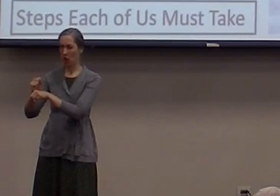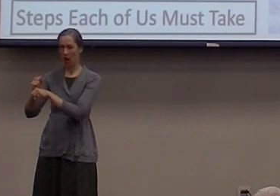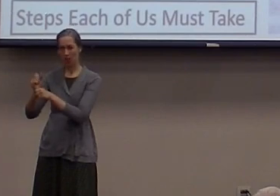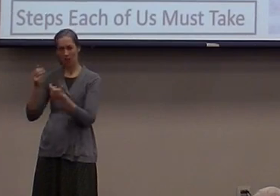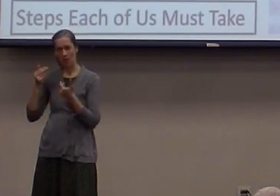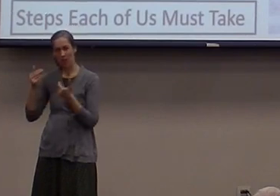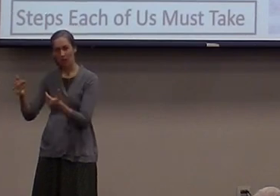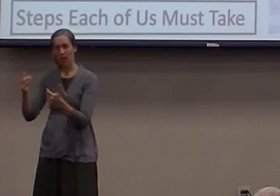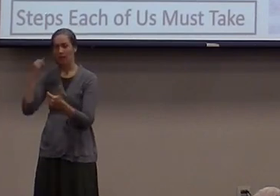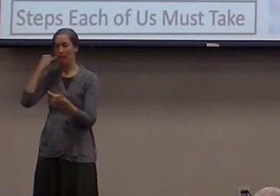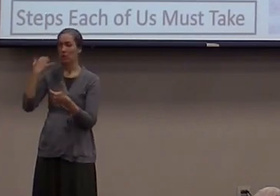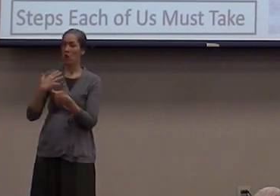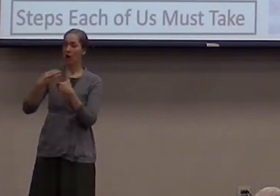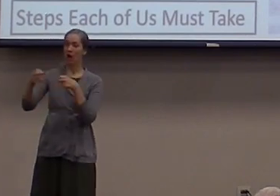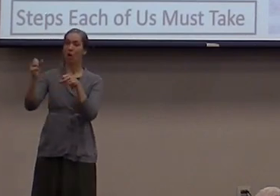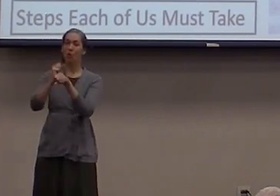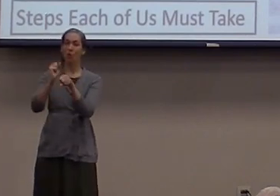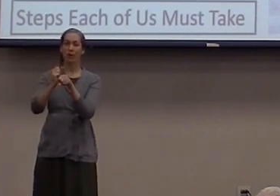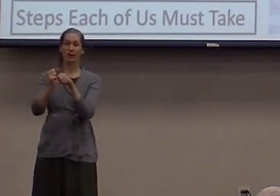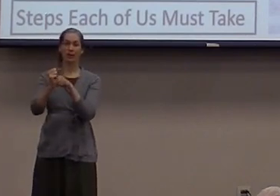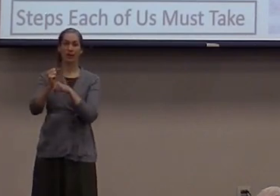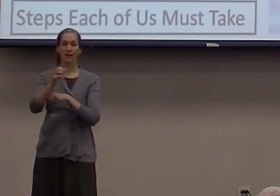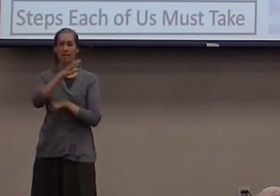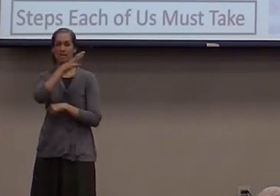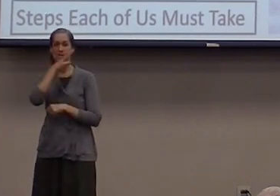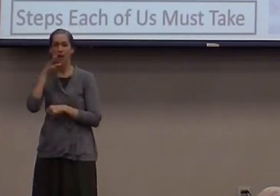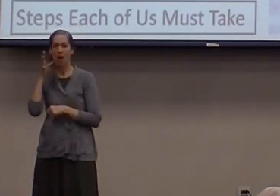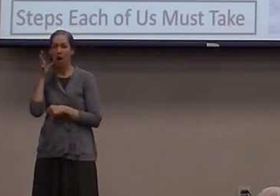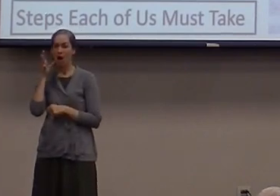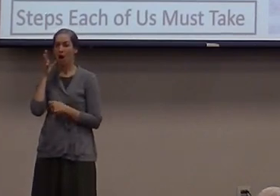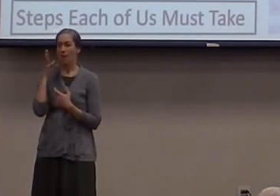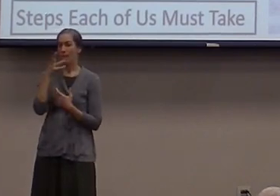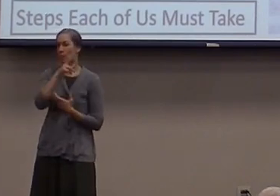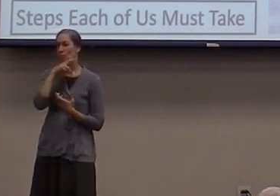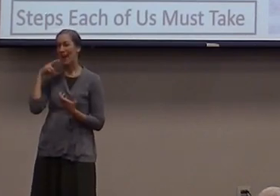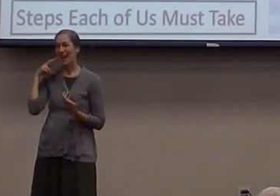when you're out and you're working on a farm or on a ranch,